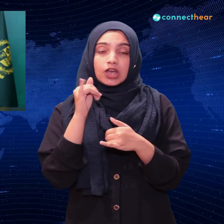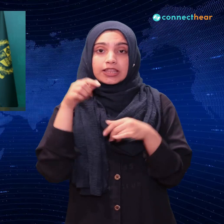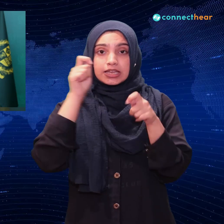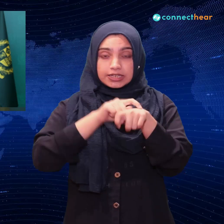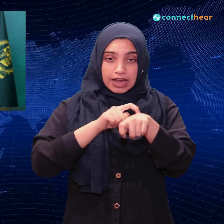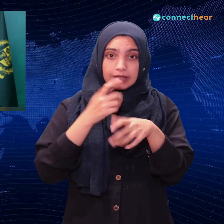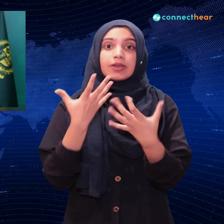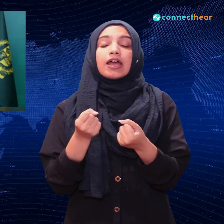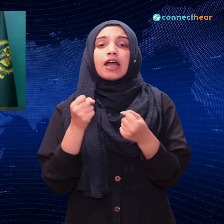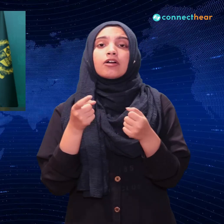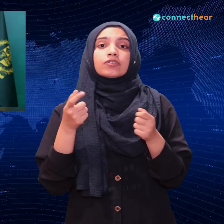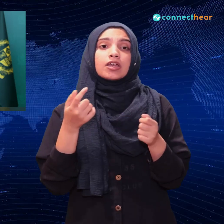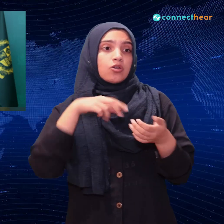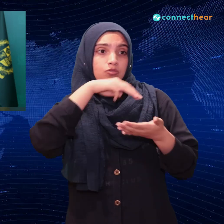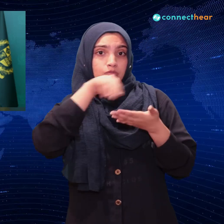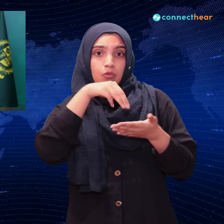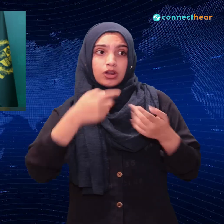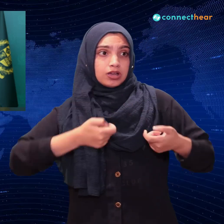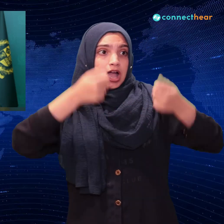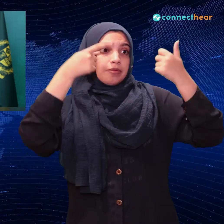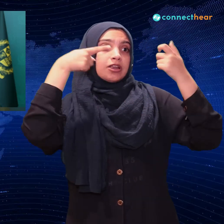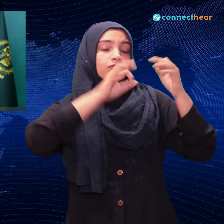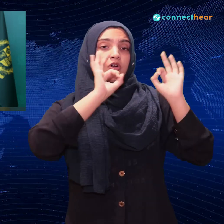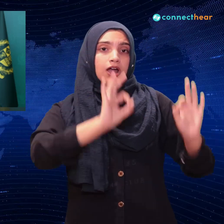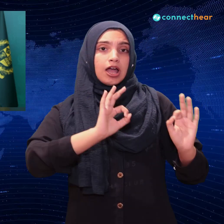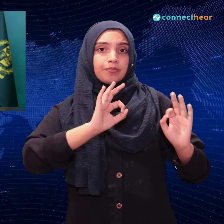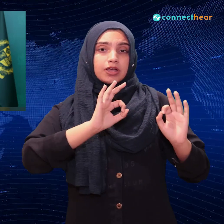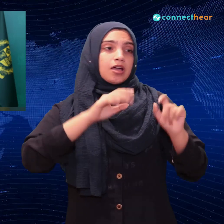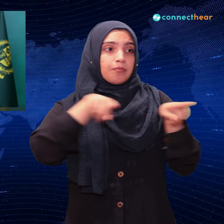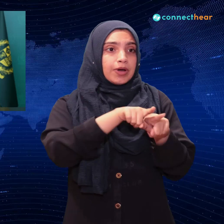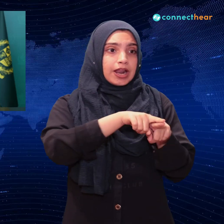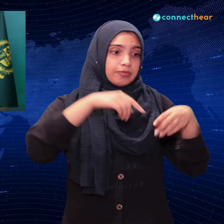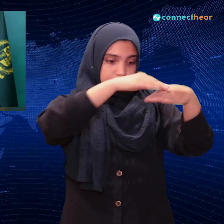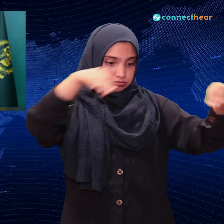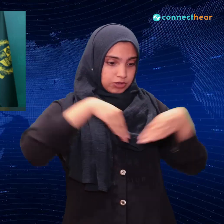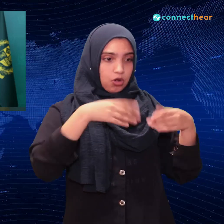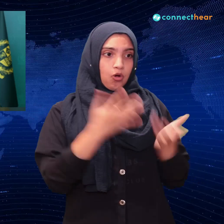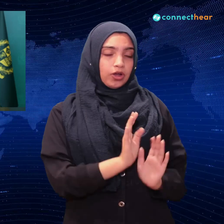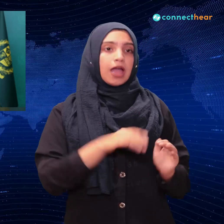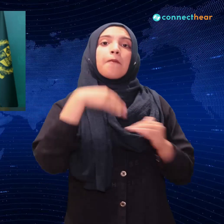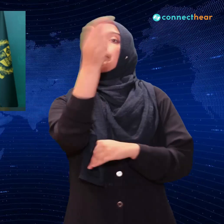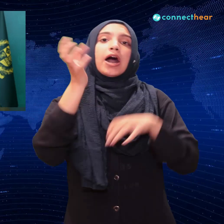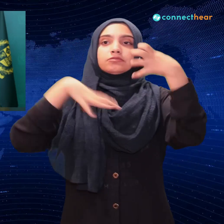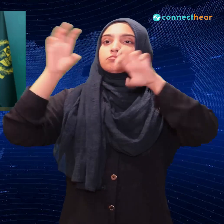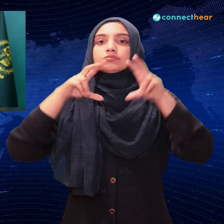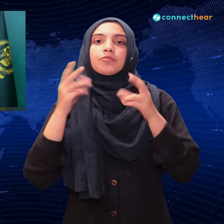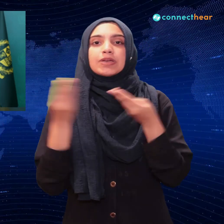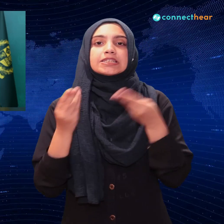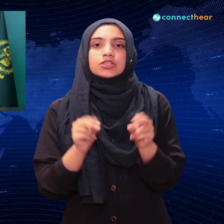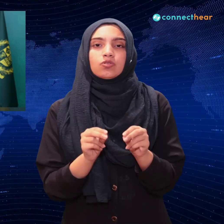walls to keep out economic migrants from these poor countries. I fear a